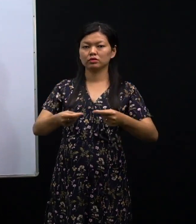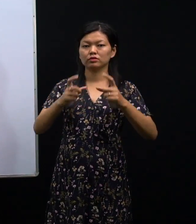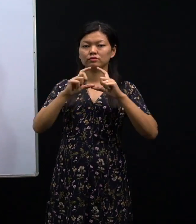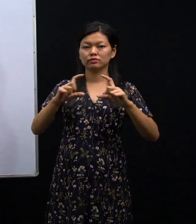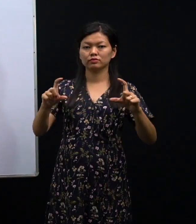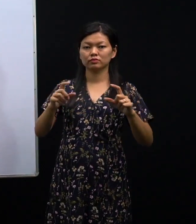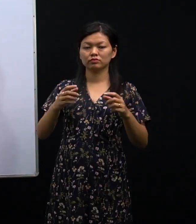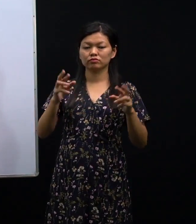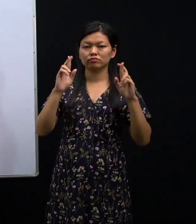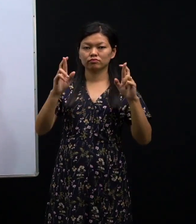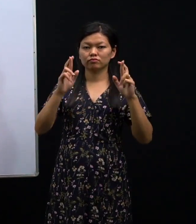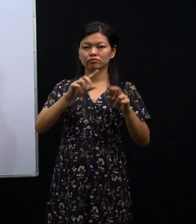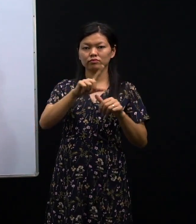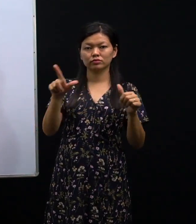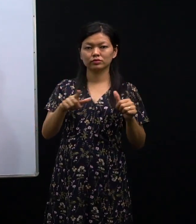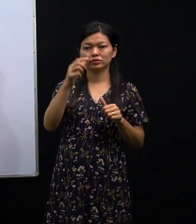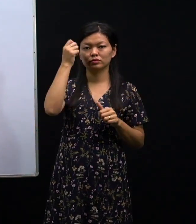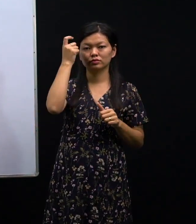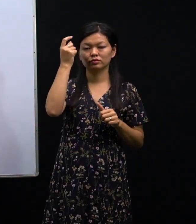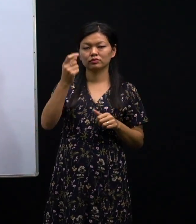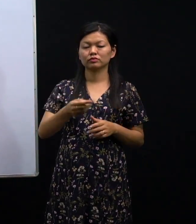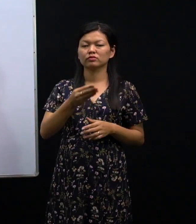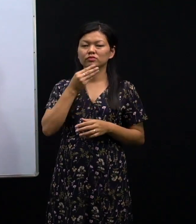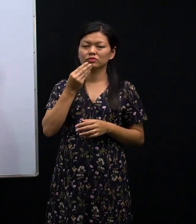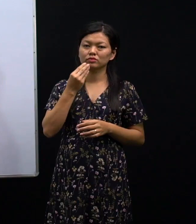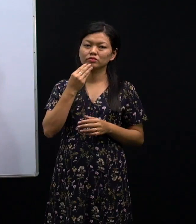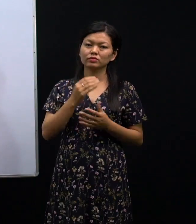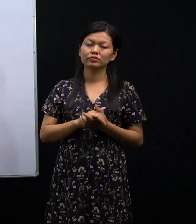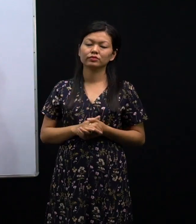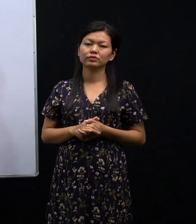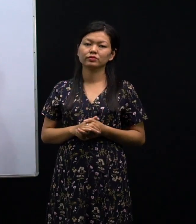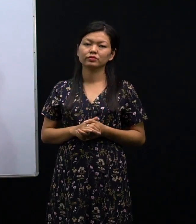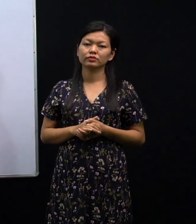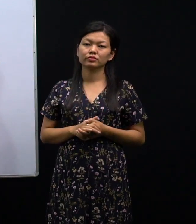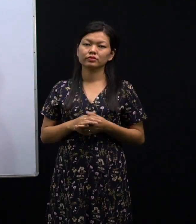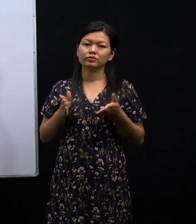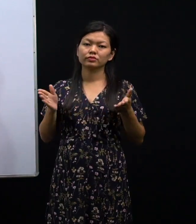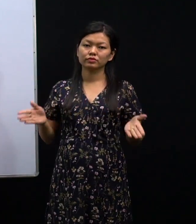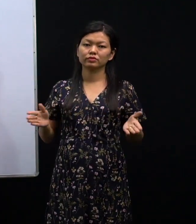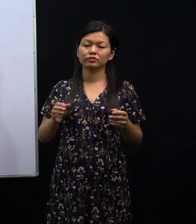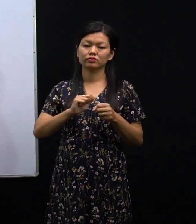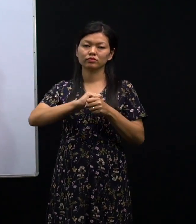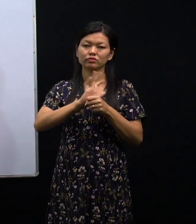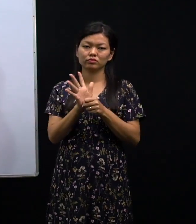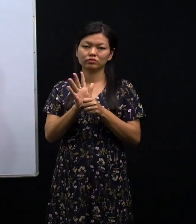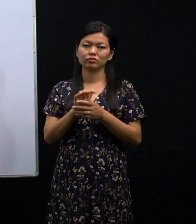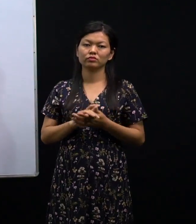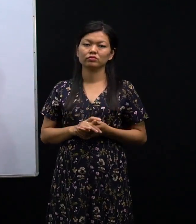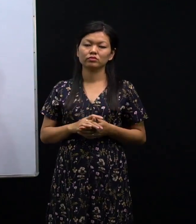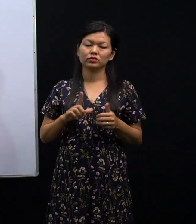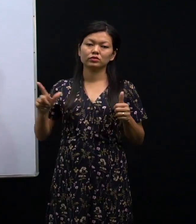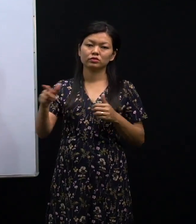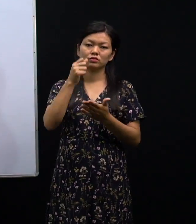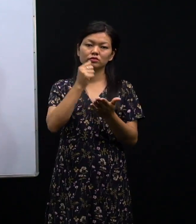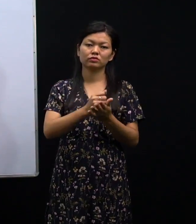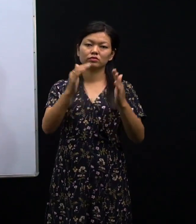I think all of you understood. Please, I'm telling you sincerely, now the condition in pandemic conditions, you have to